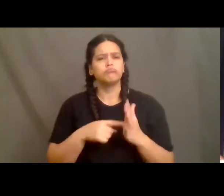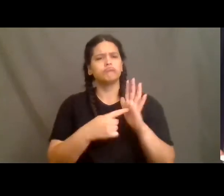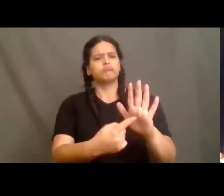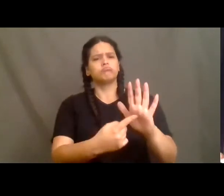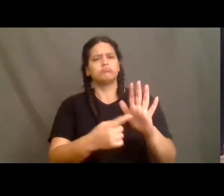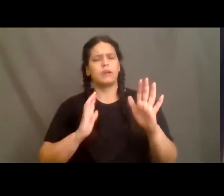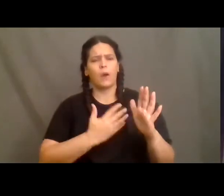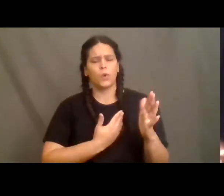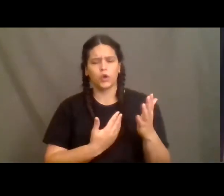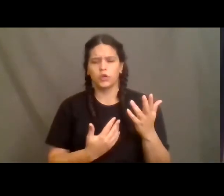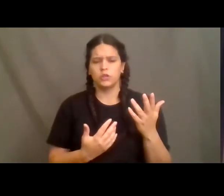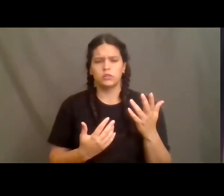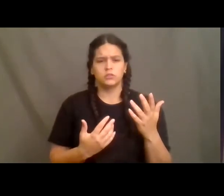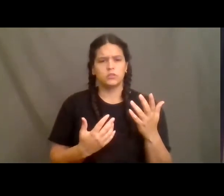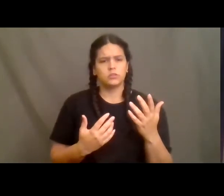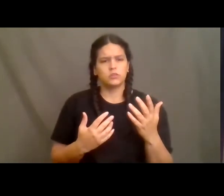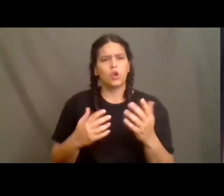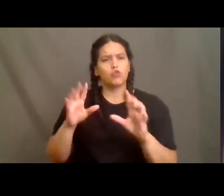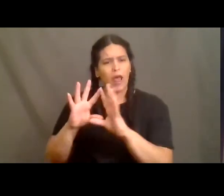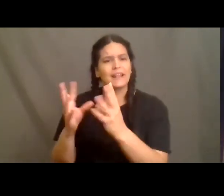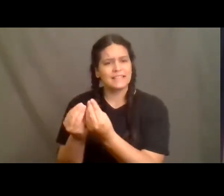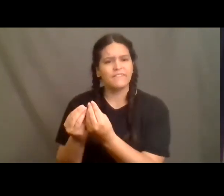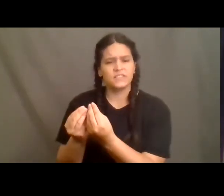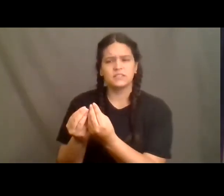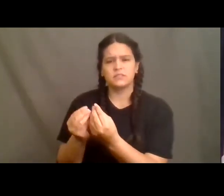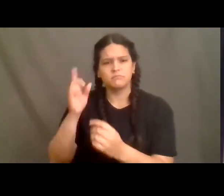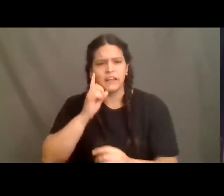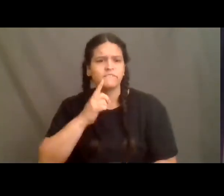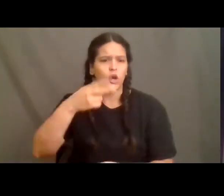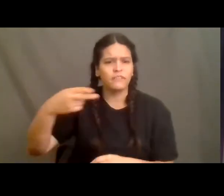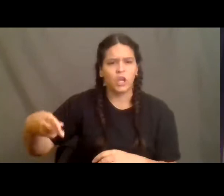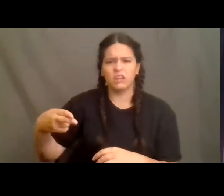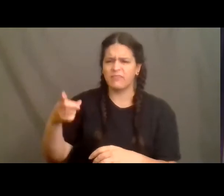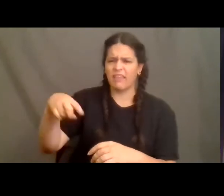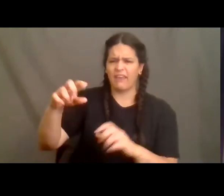our relatives, so that they could be our part of